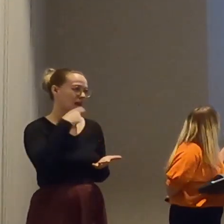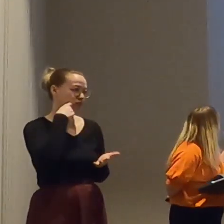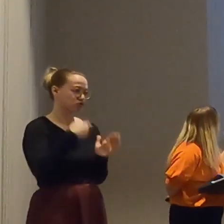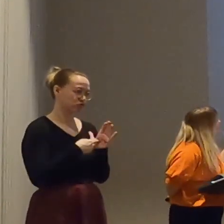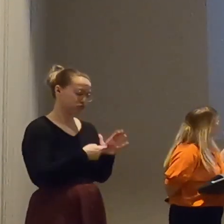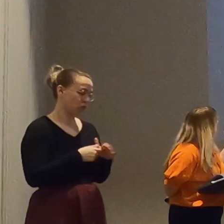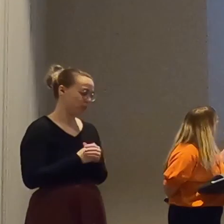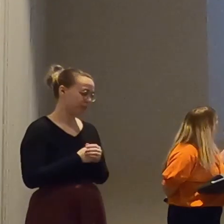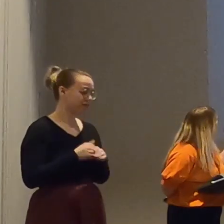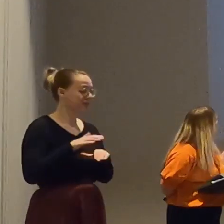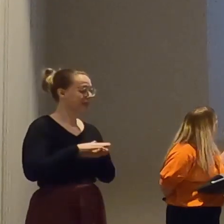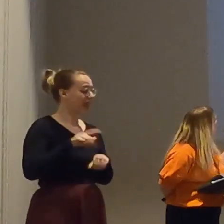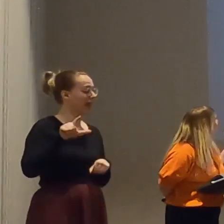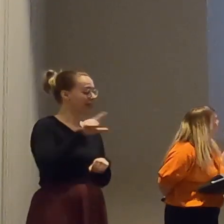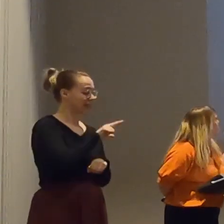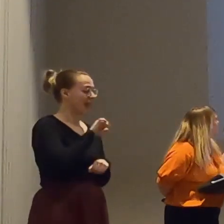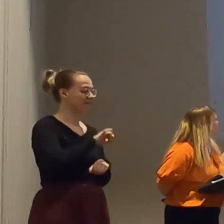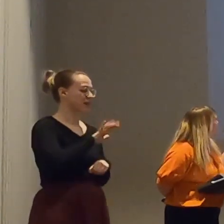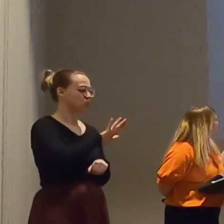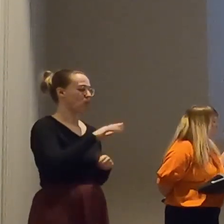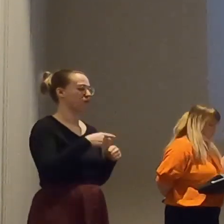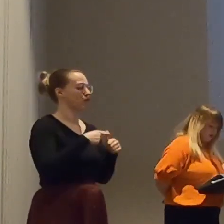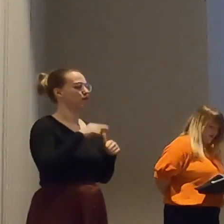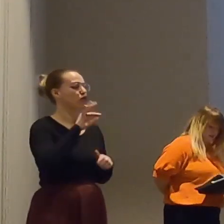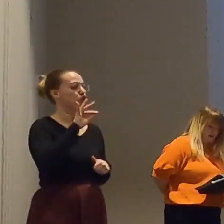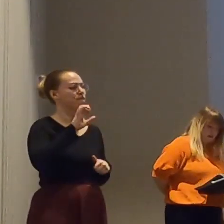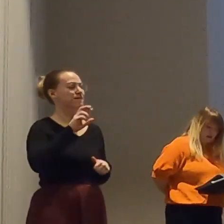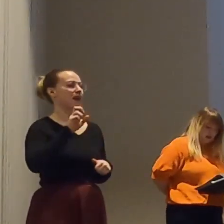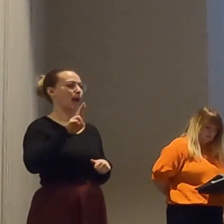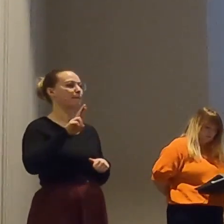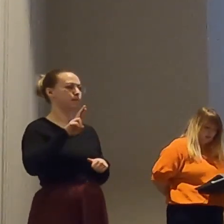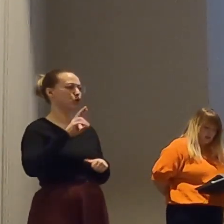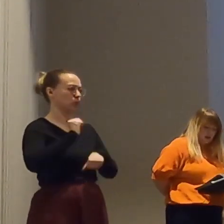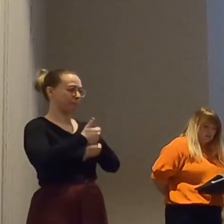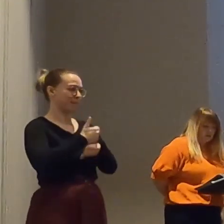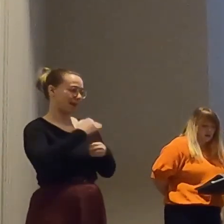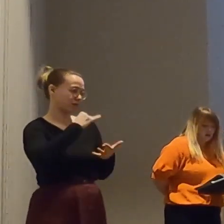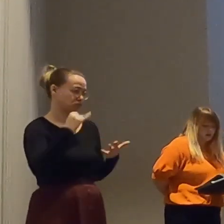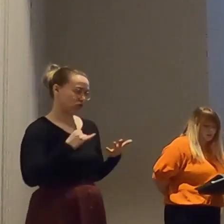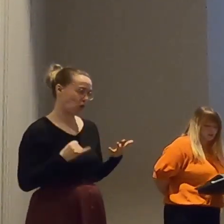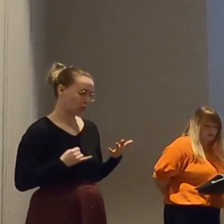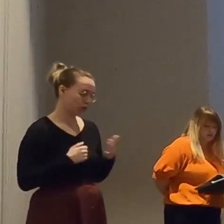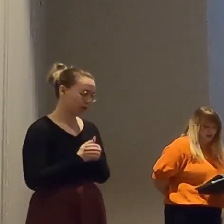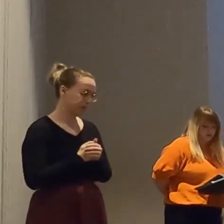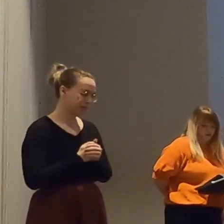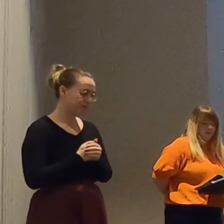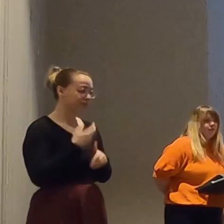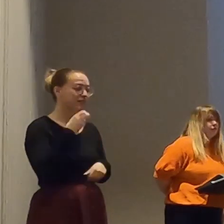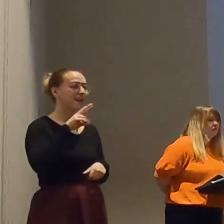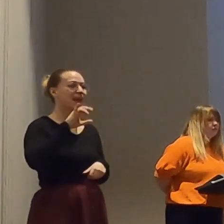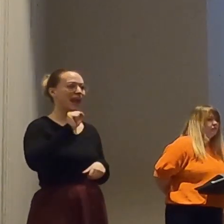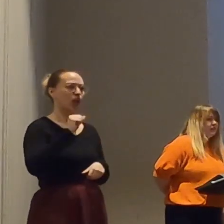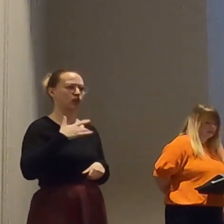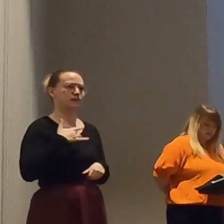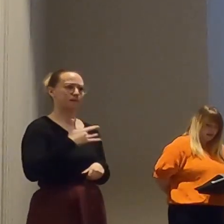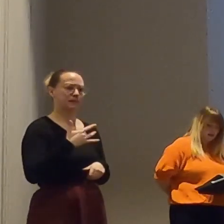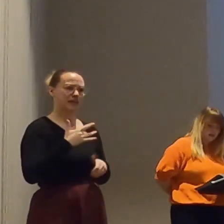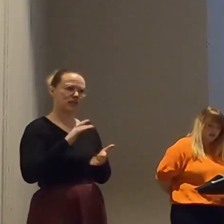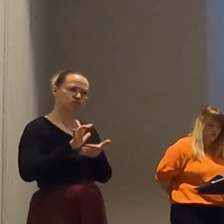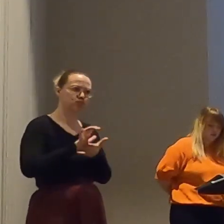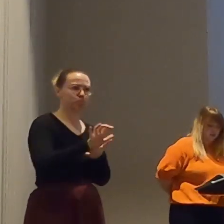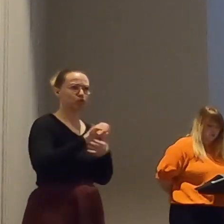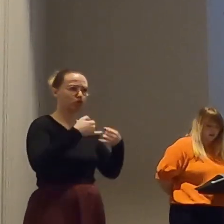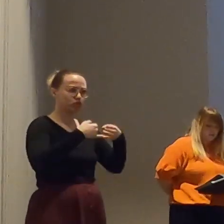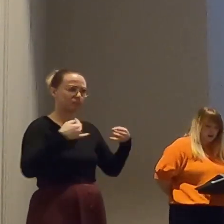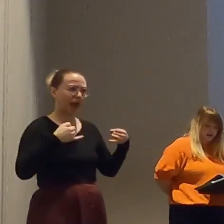on the left you can see this is one of her more fiber-based artworks. So Harris pushes the boundaries of traditional